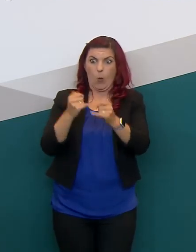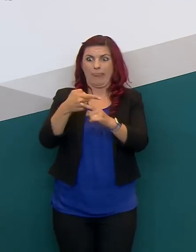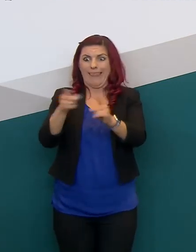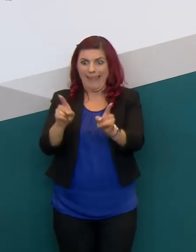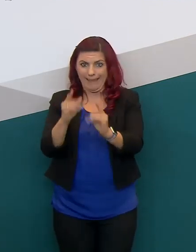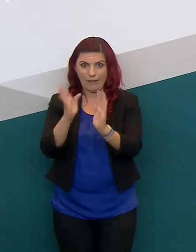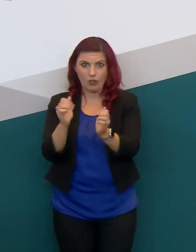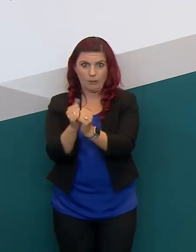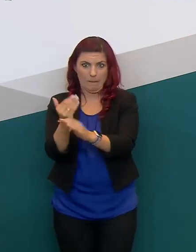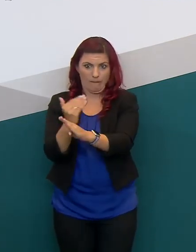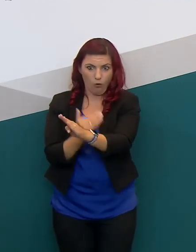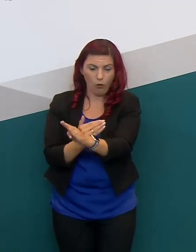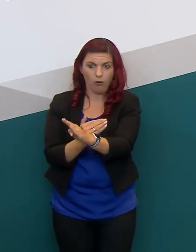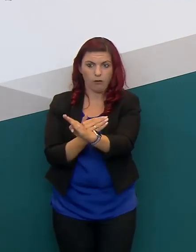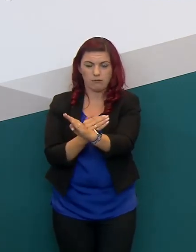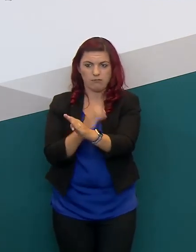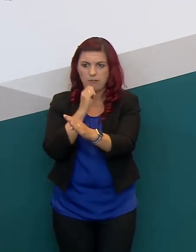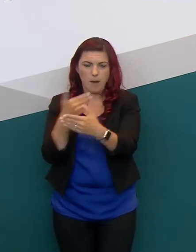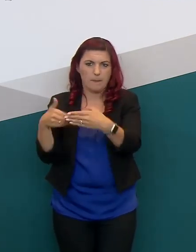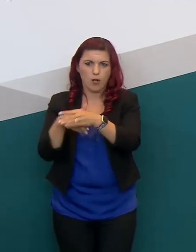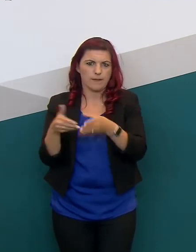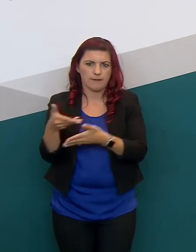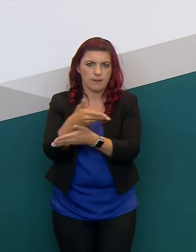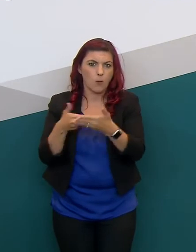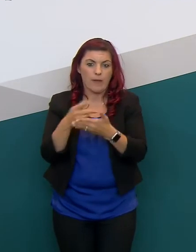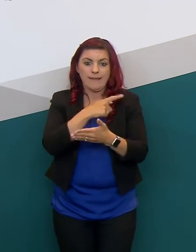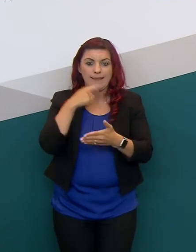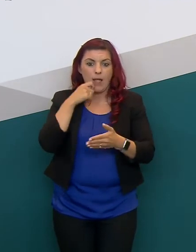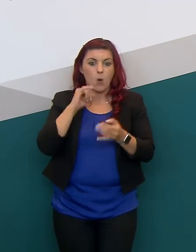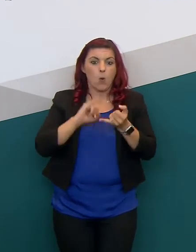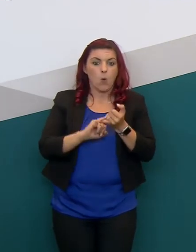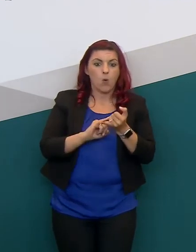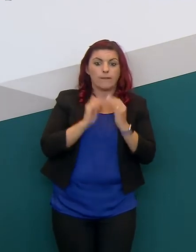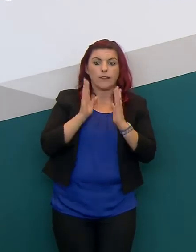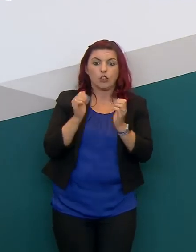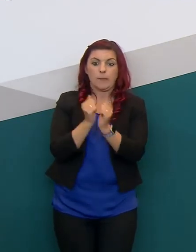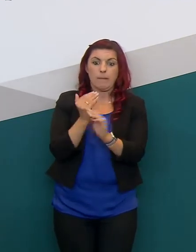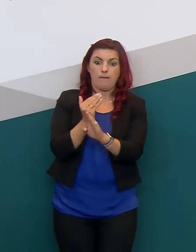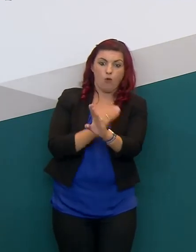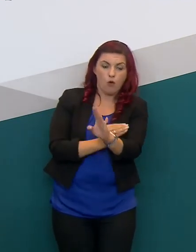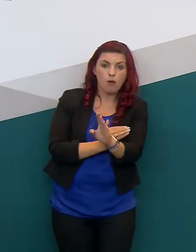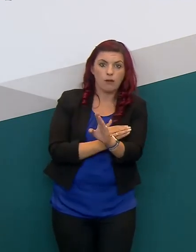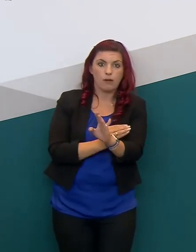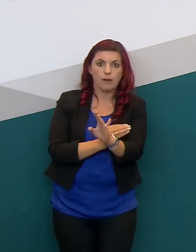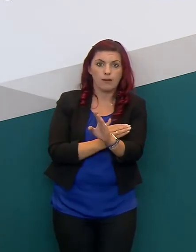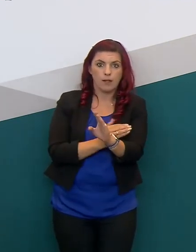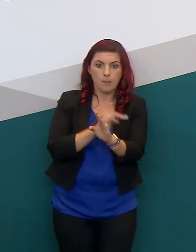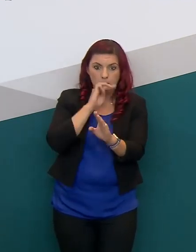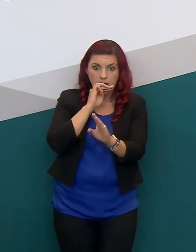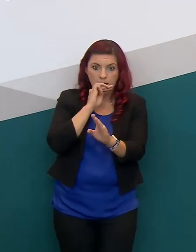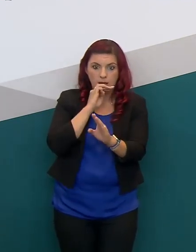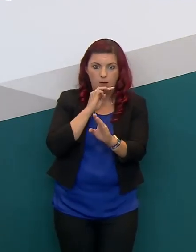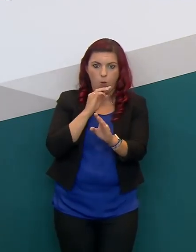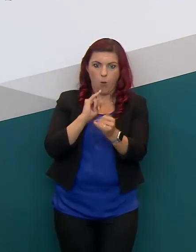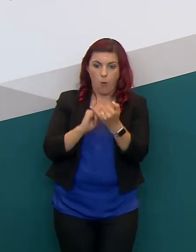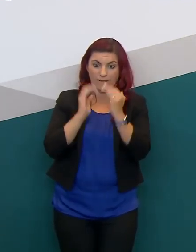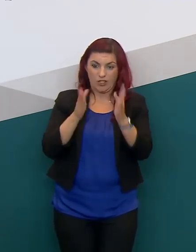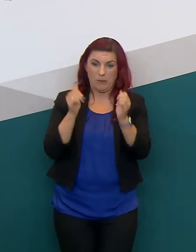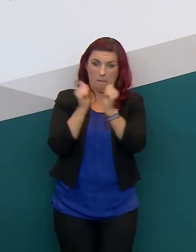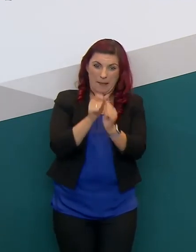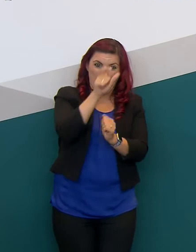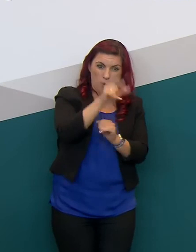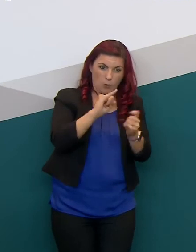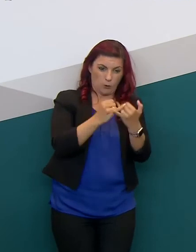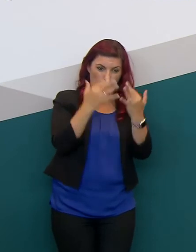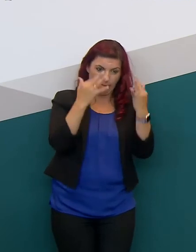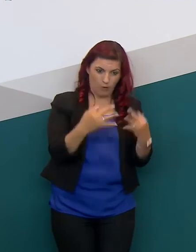still remains the case that we describe a contact, a close contact, as somebody who has contacts with a confirmed case and various different